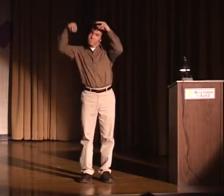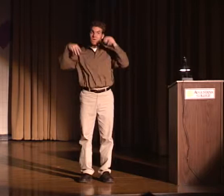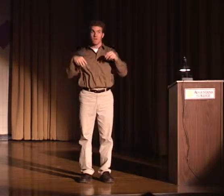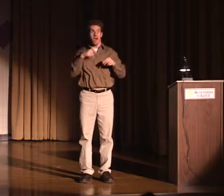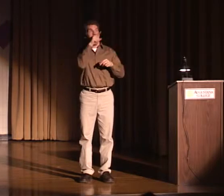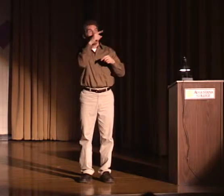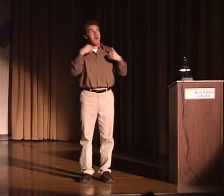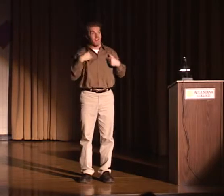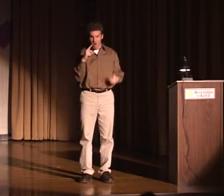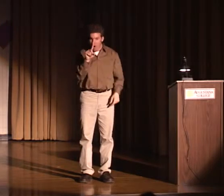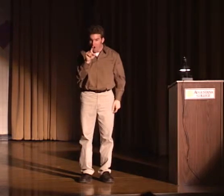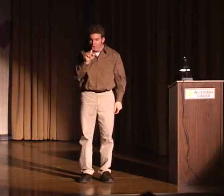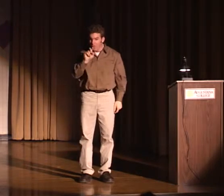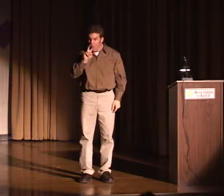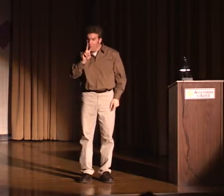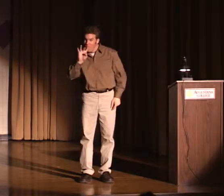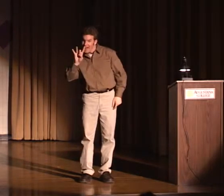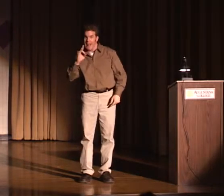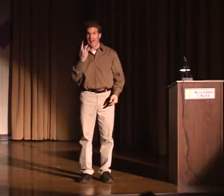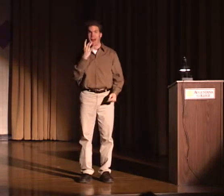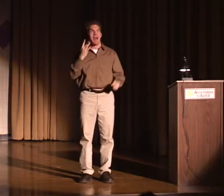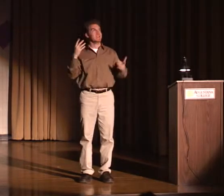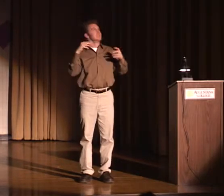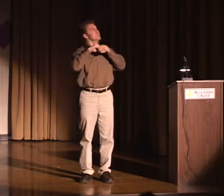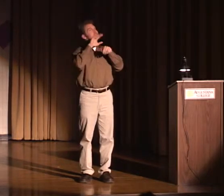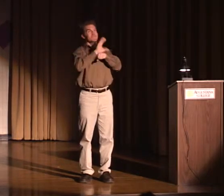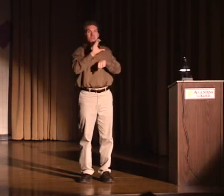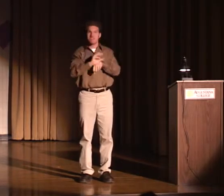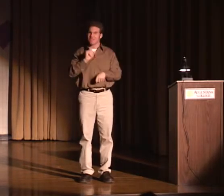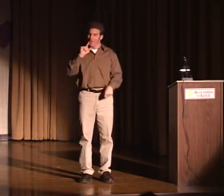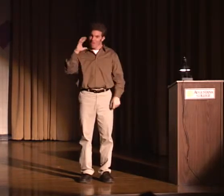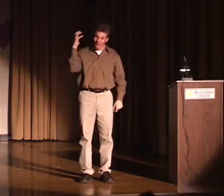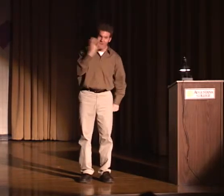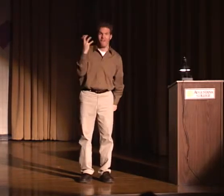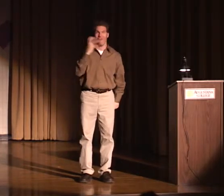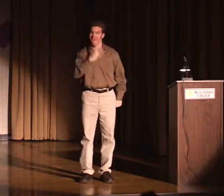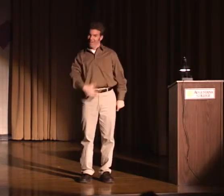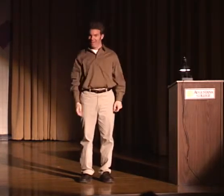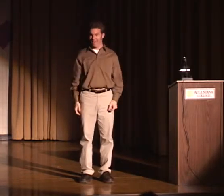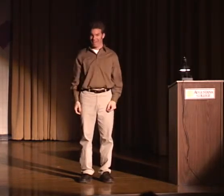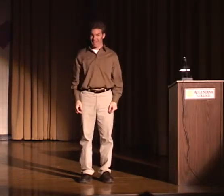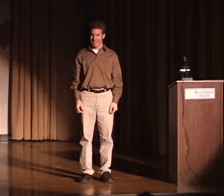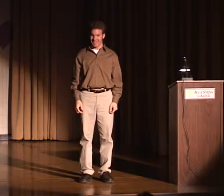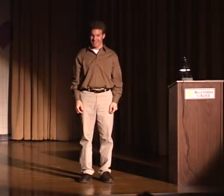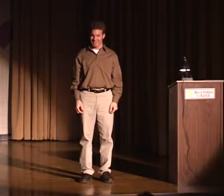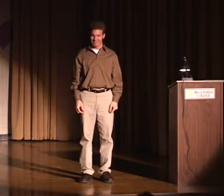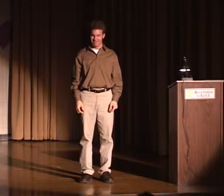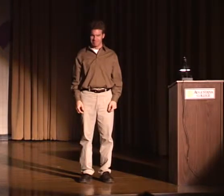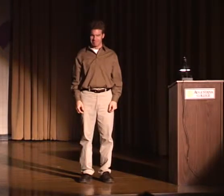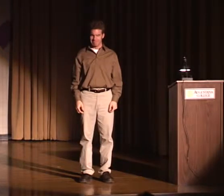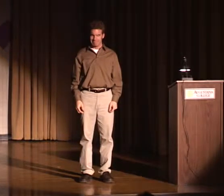three light bulbs burned off, and you have 128 lights in church. Wow!